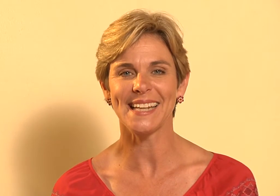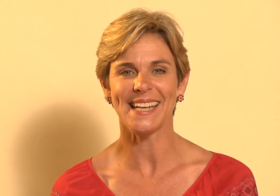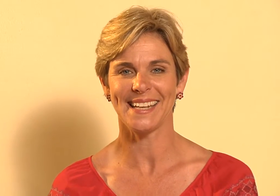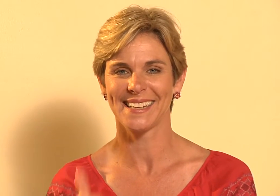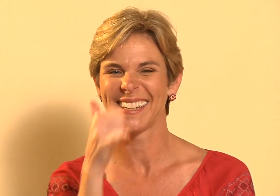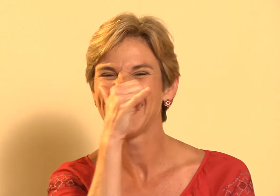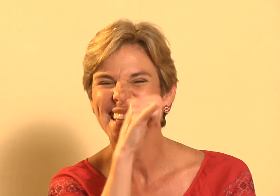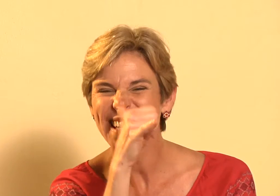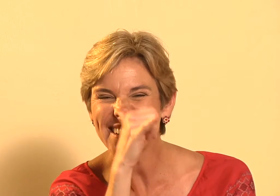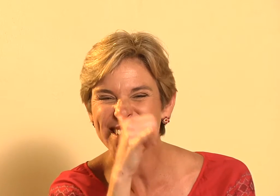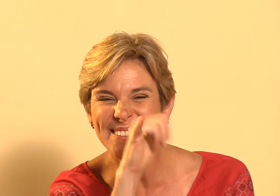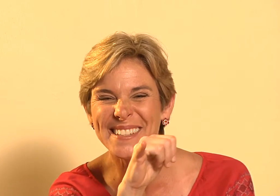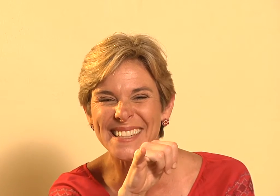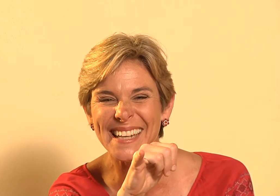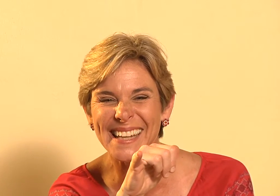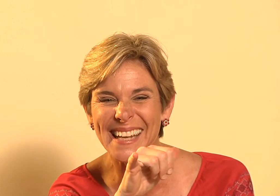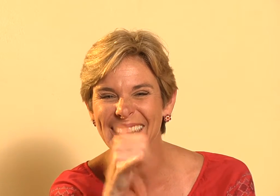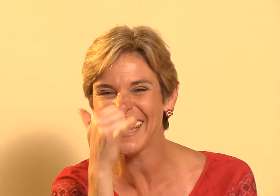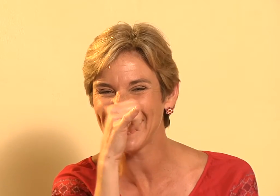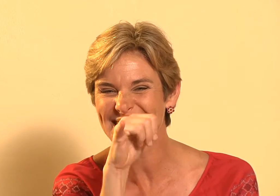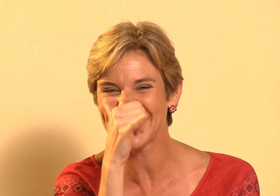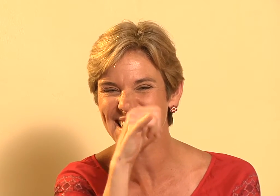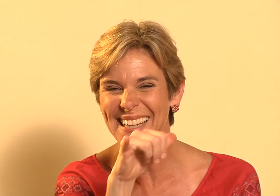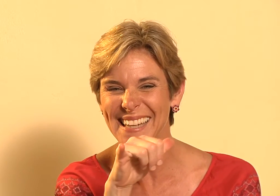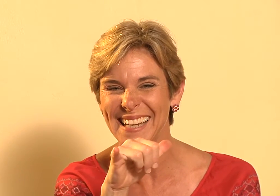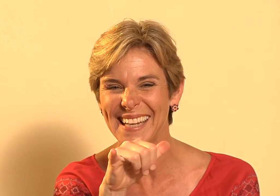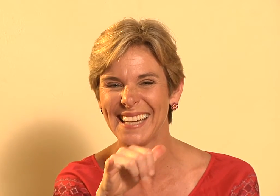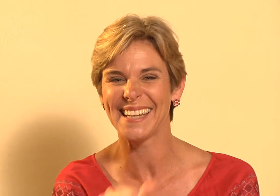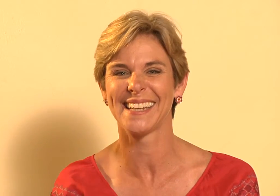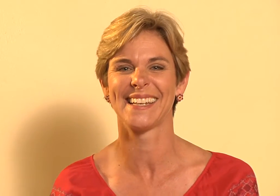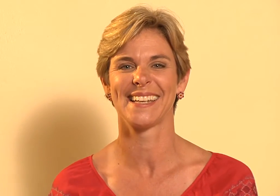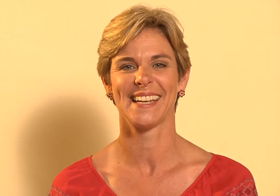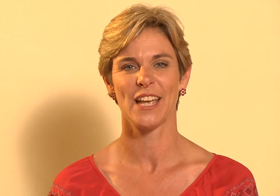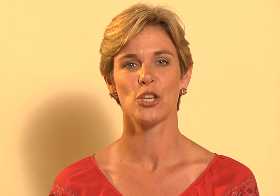Silly. You're so silly. Silly.